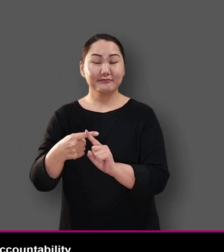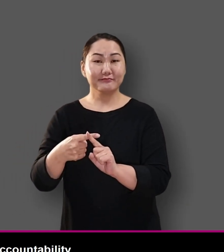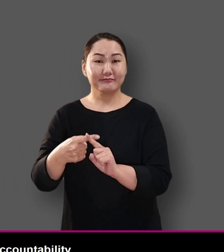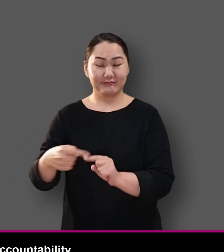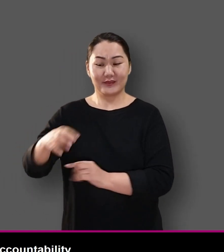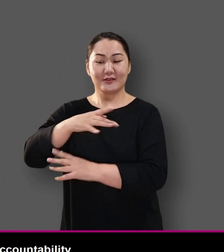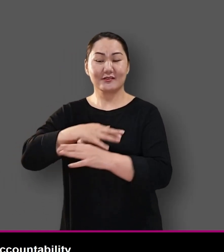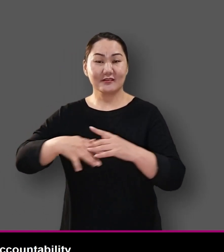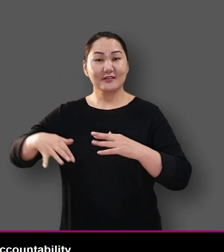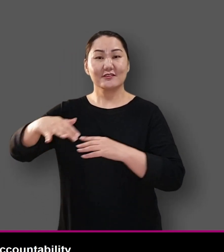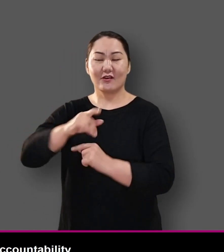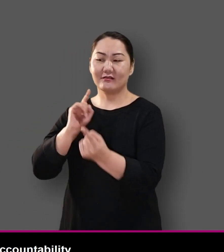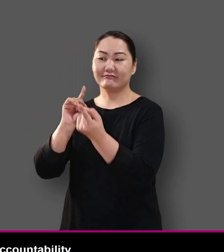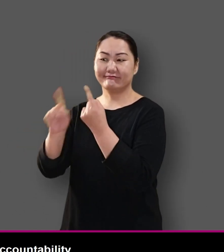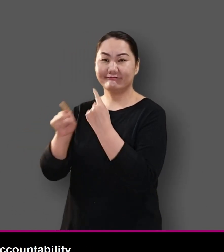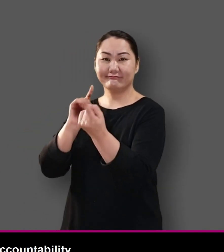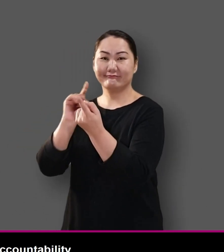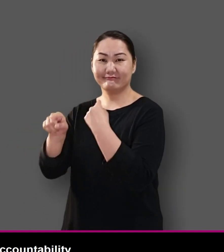social accountability,